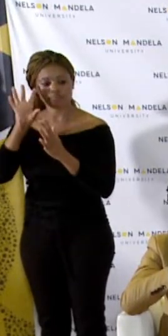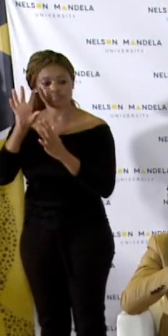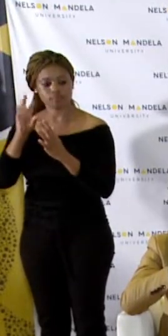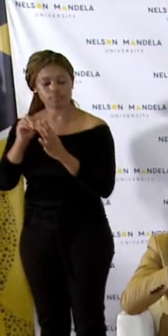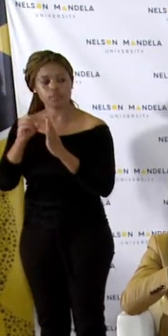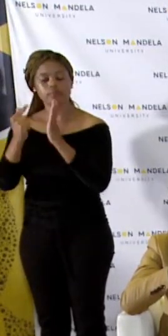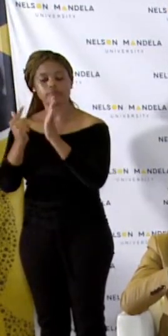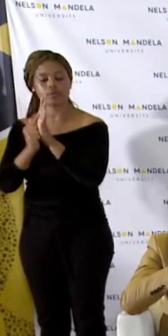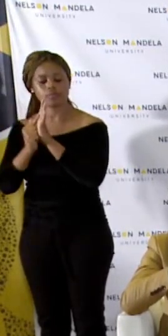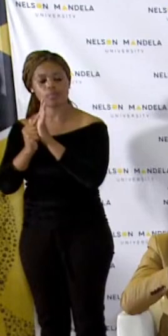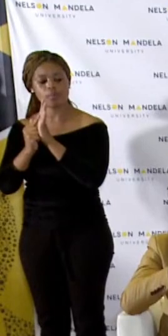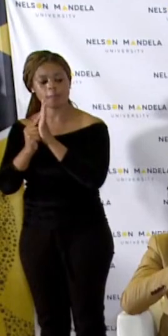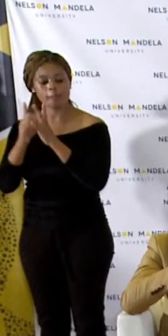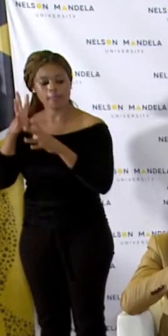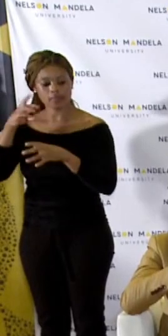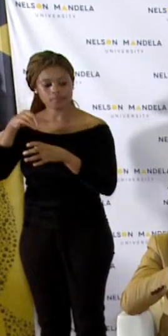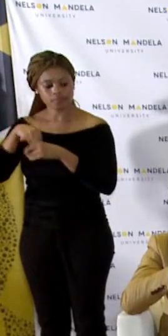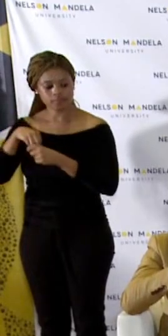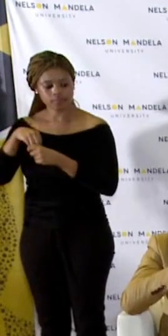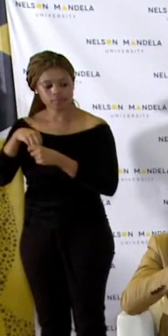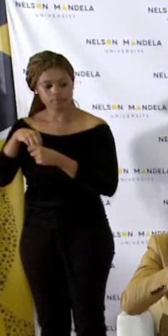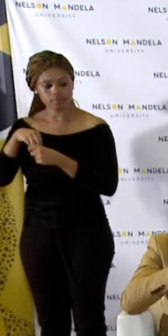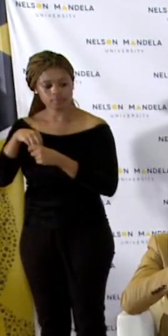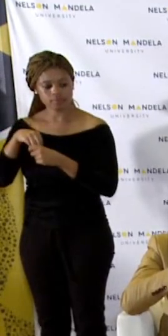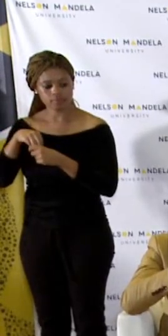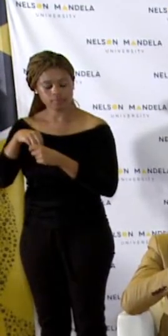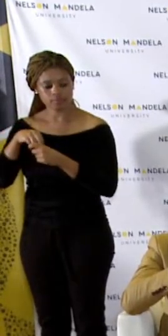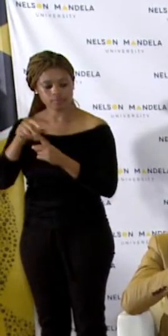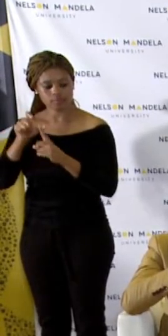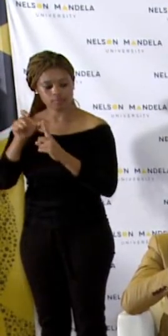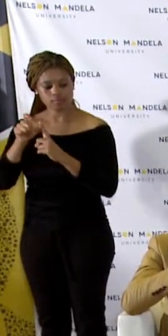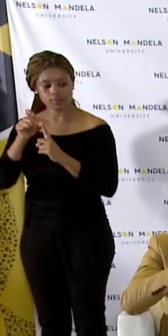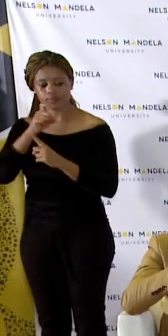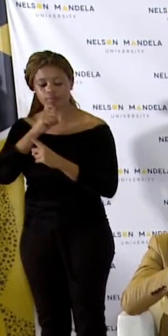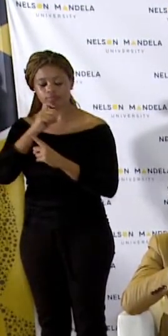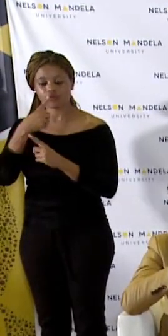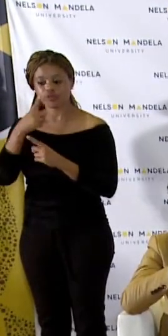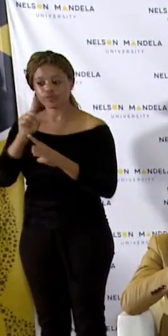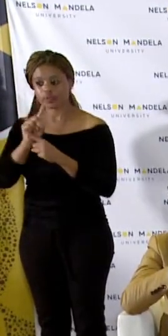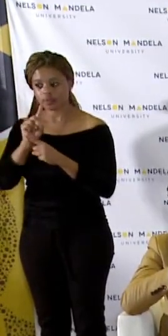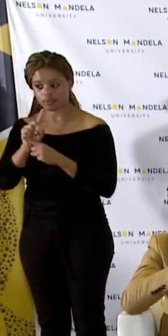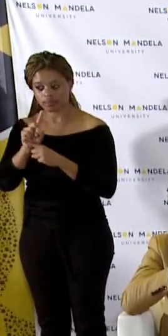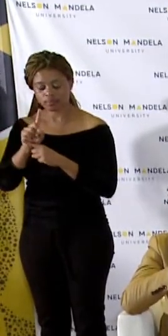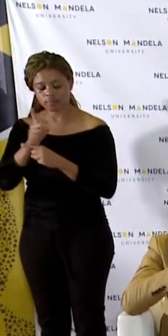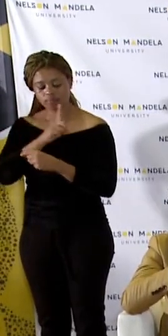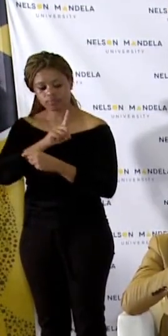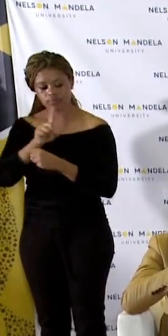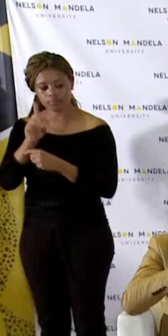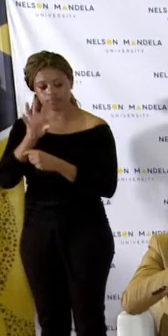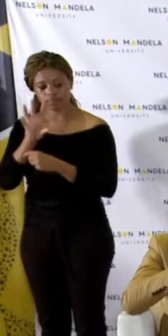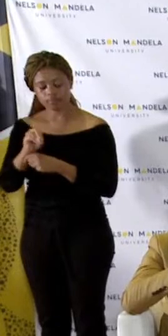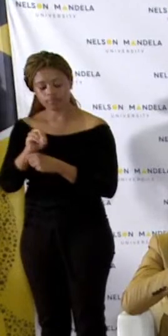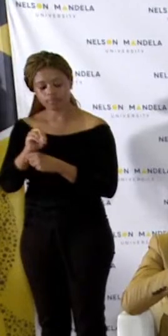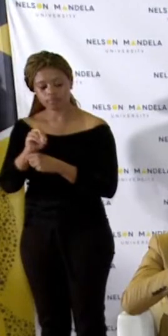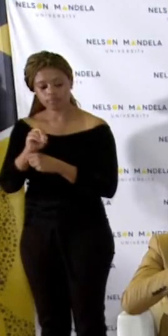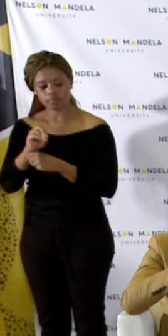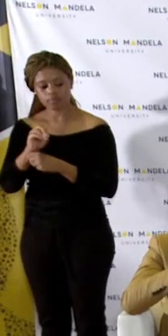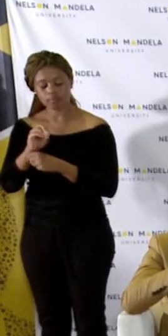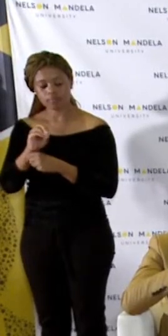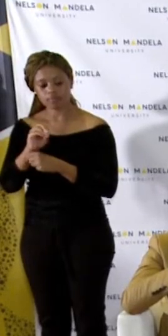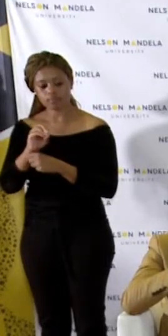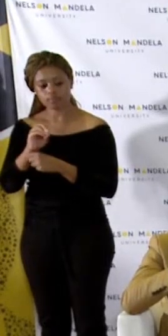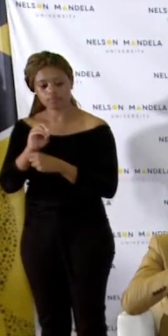passing laws that include a due diligence when it comes to use of data. And do you think there's a space for that in